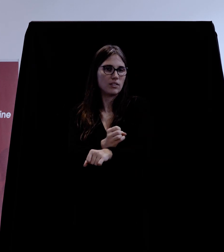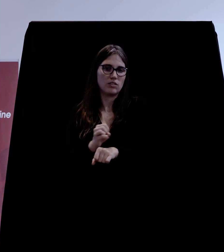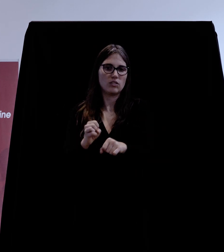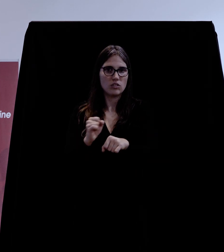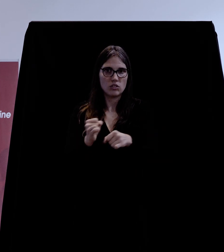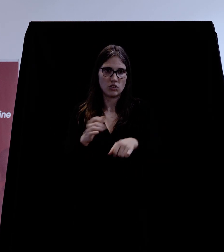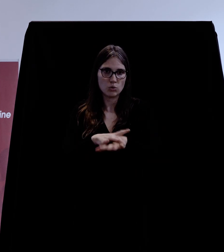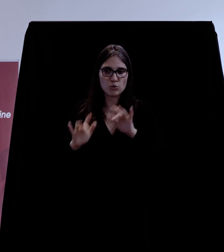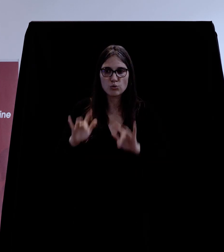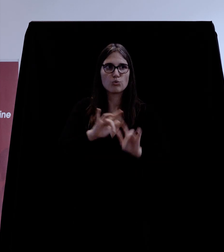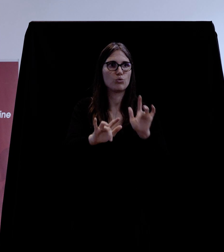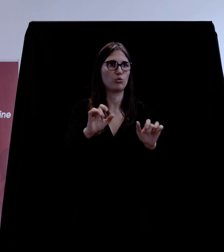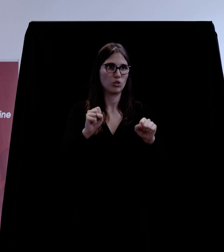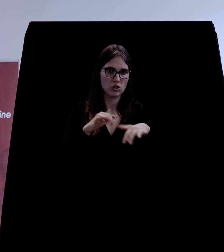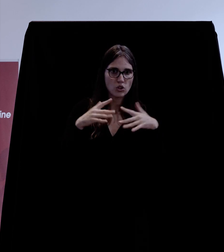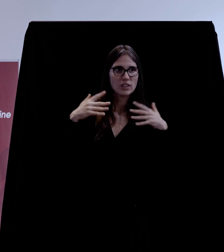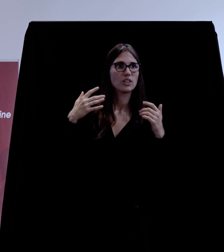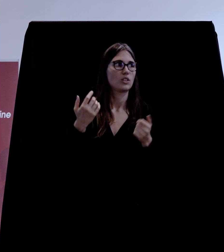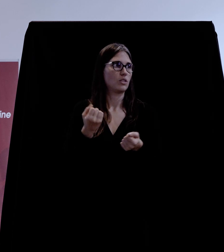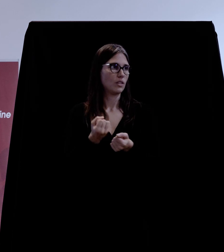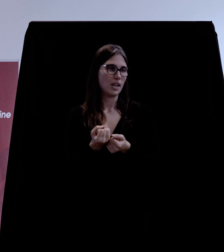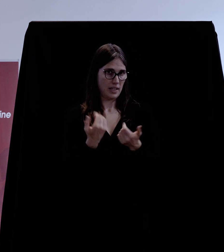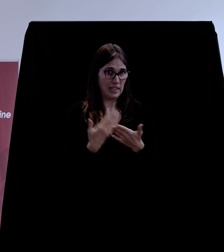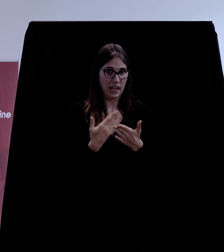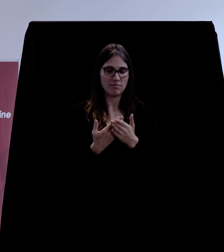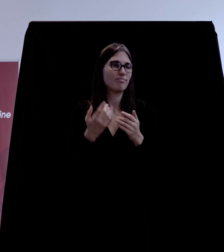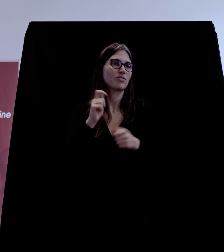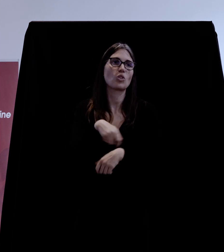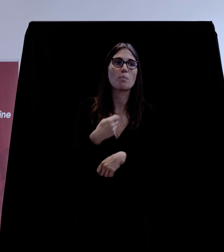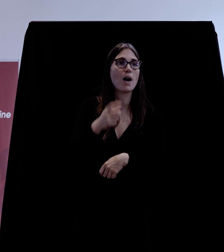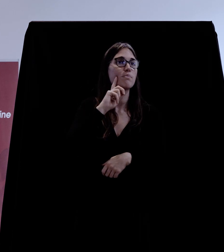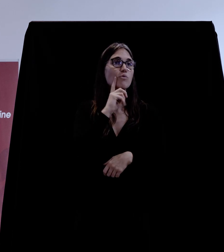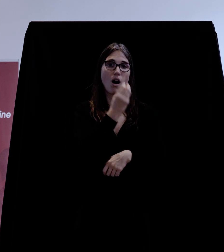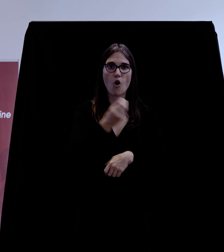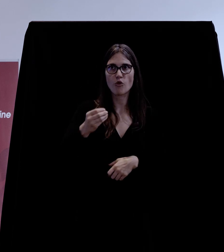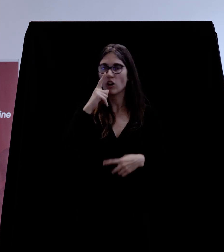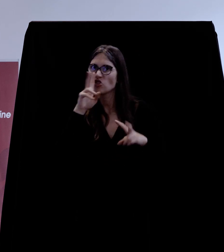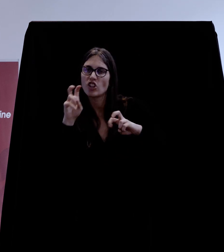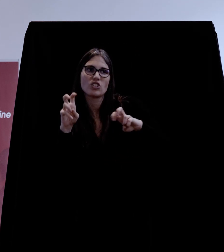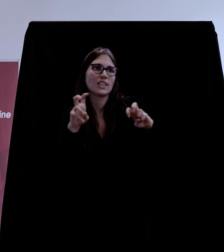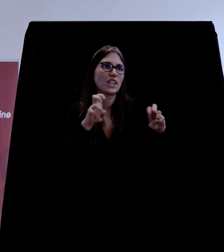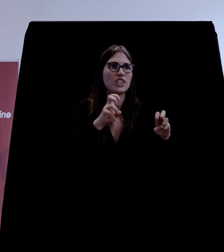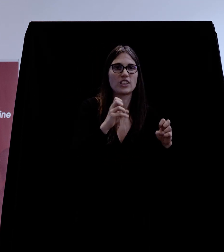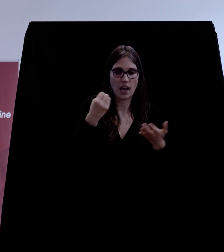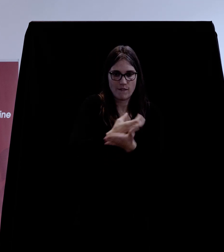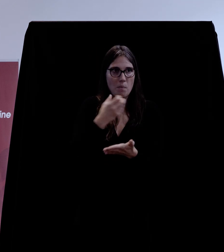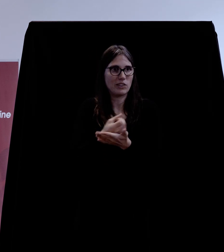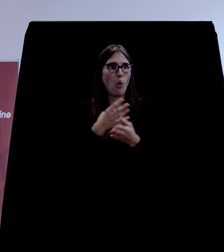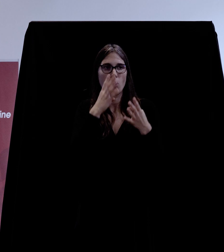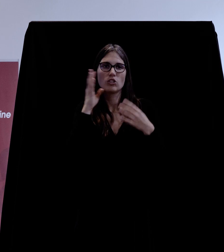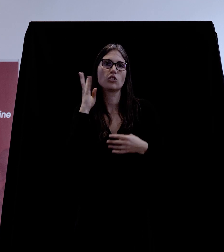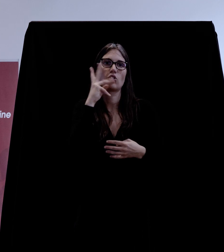Under conditions of stress and sensory overload, find it difficult to self-regulate and easily lose behavioral